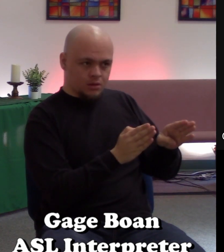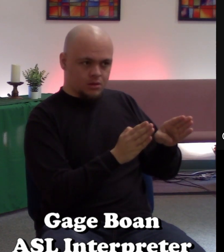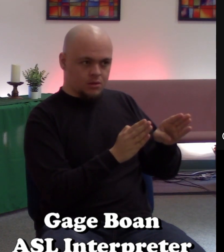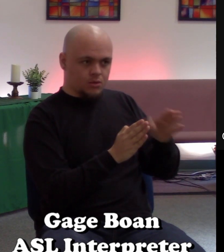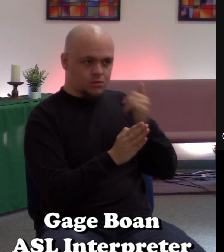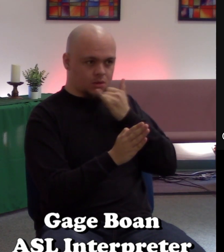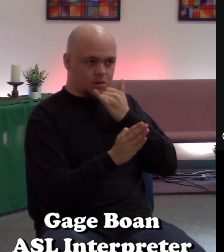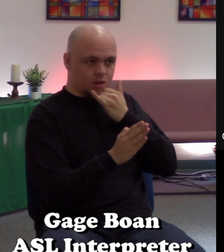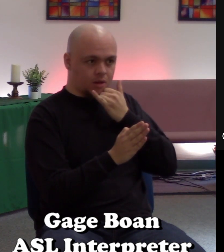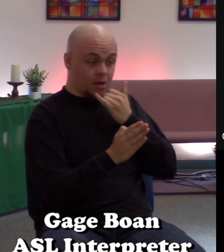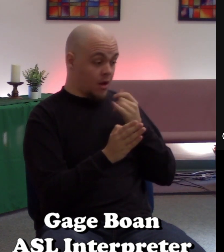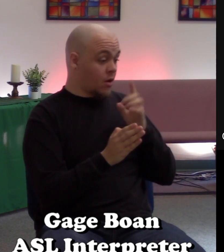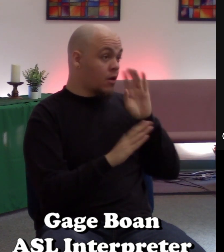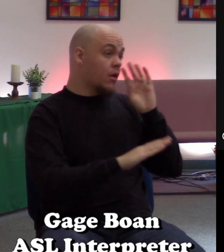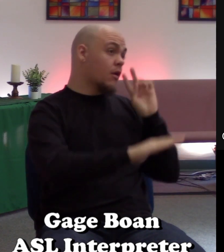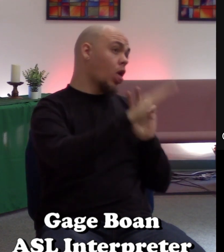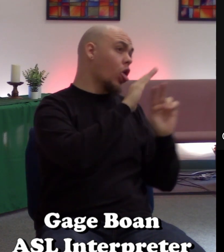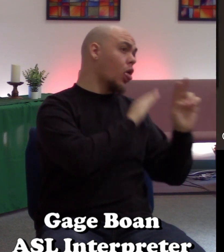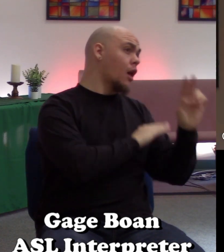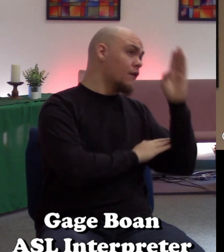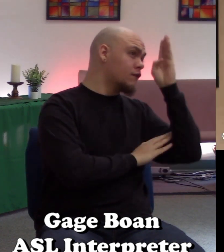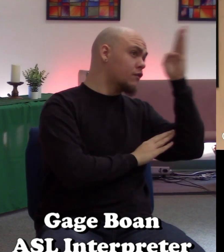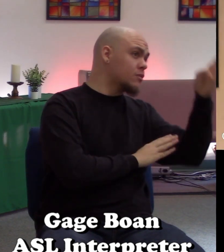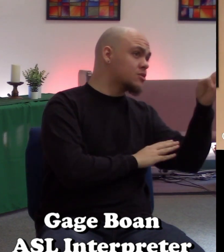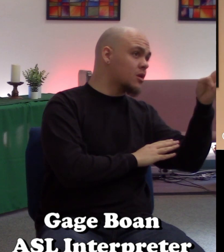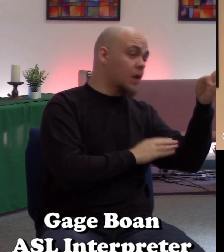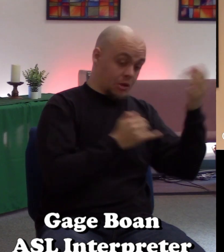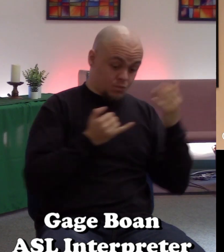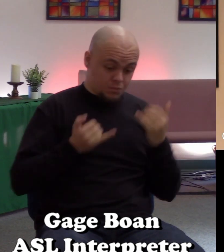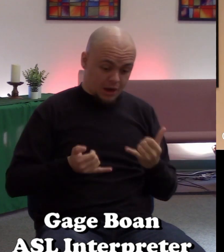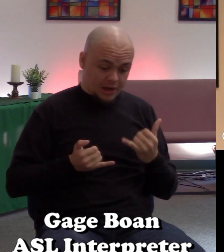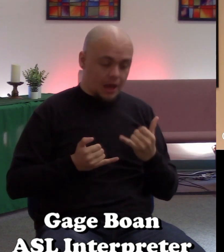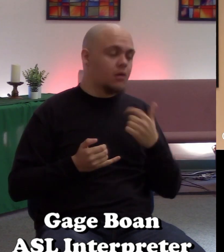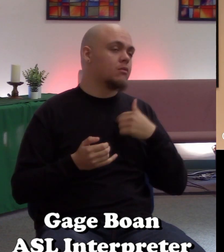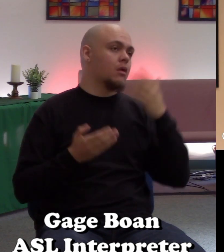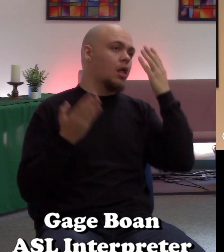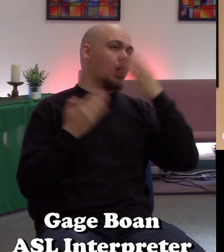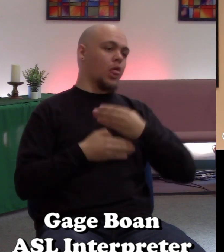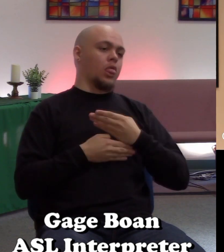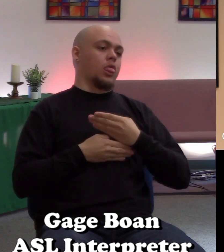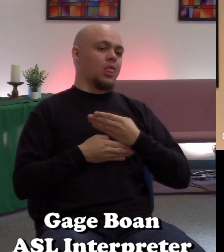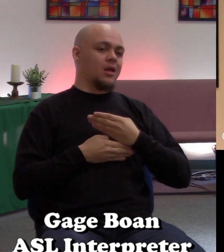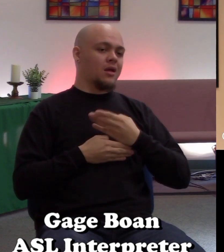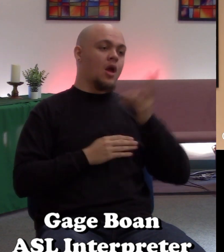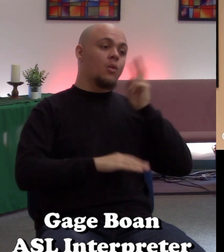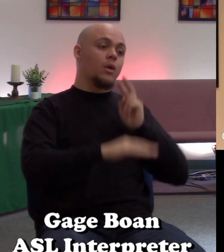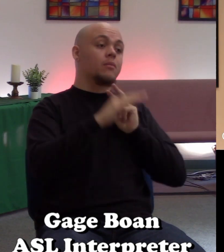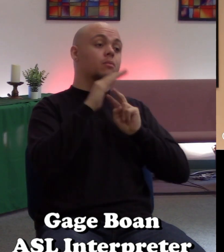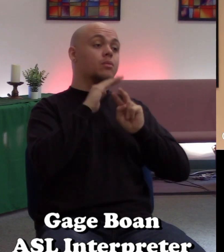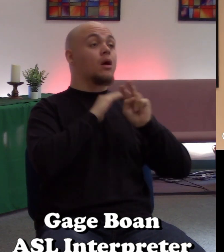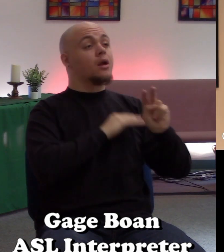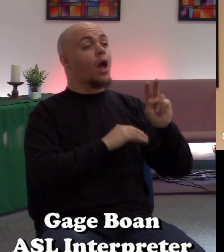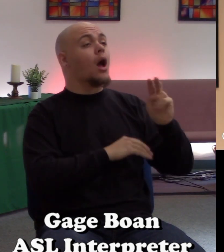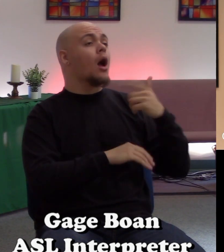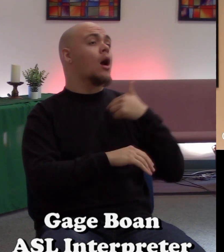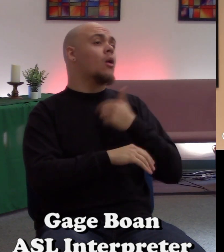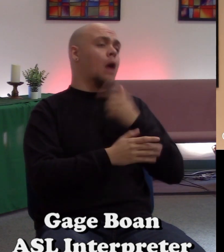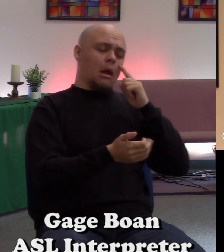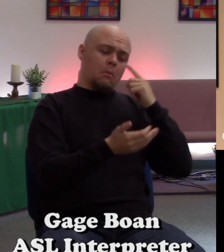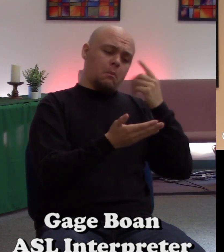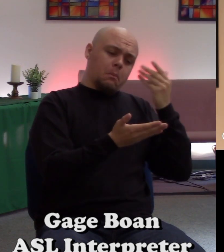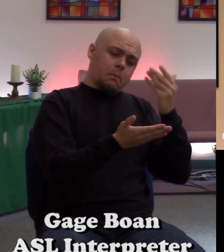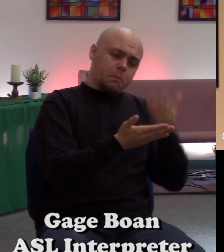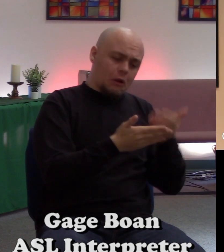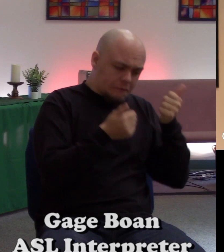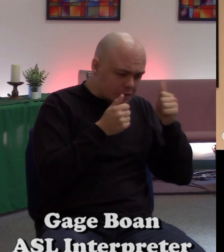We start living in a future time and forget about the here and the now. We start trying to predict